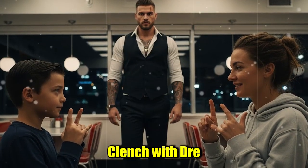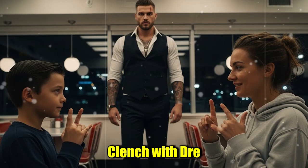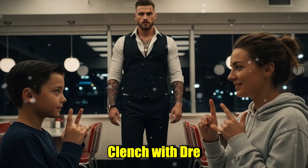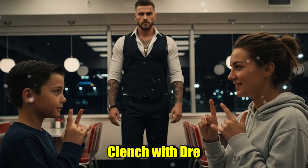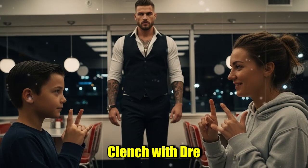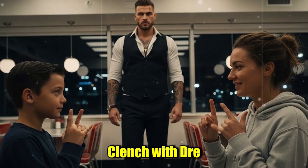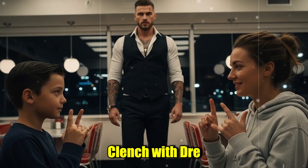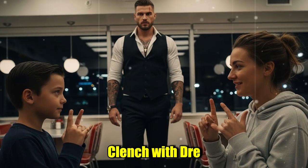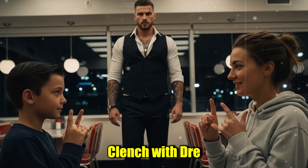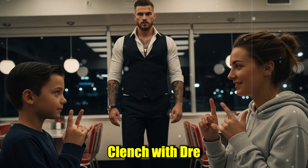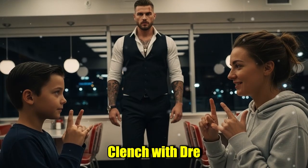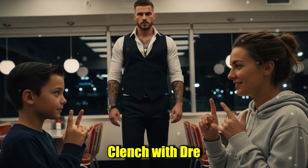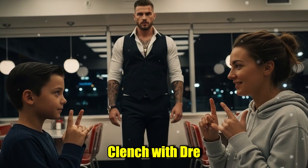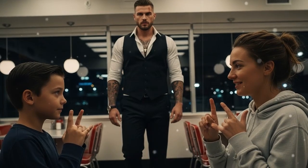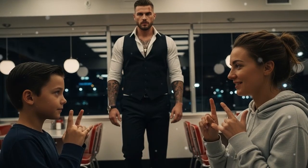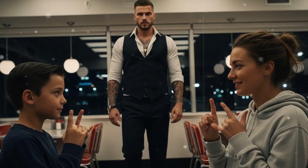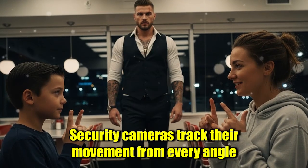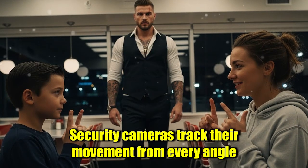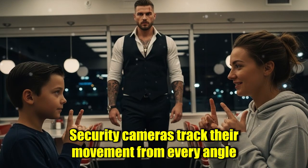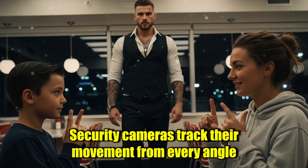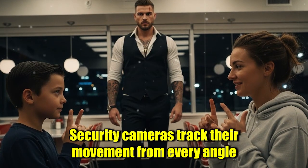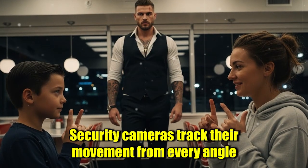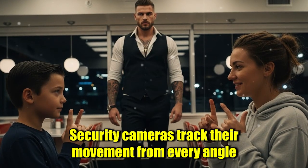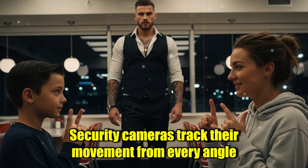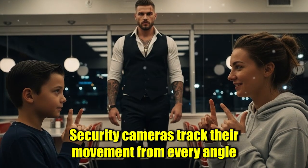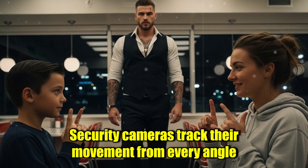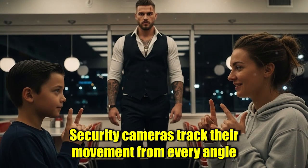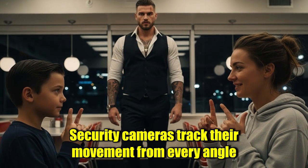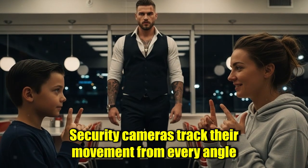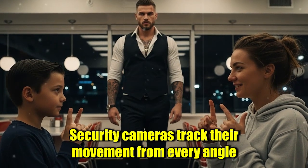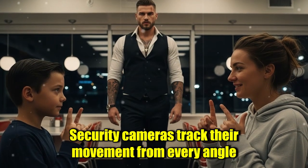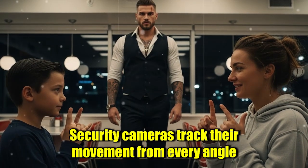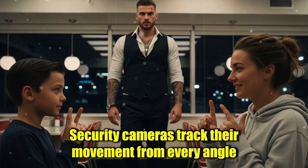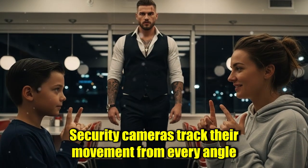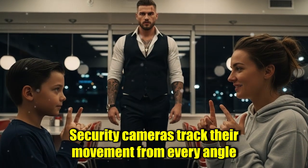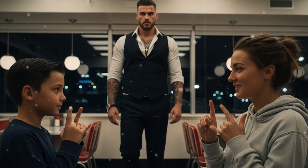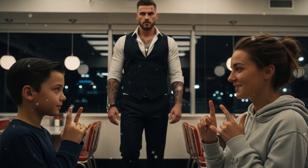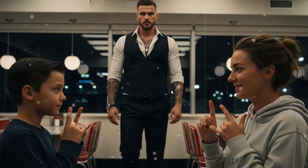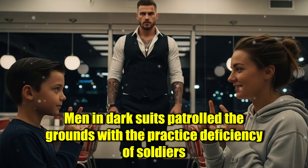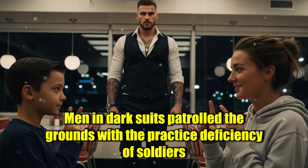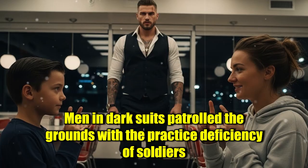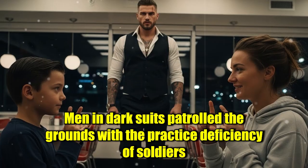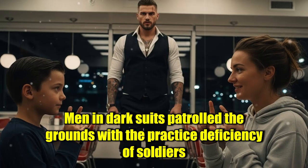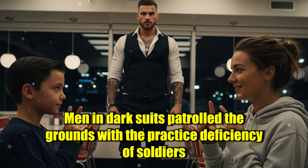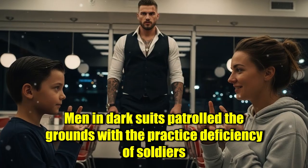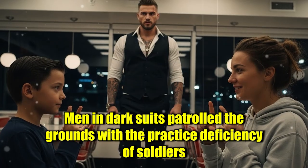that made her stomach clench with dread. Security cameras tracked their movement from every angle. Men in dark suits